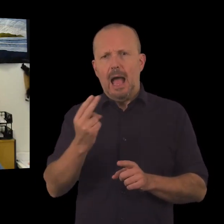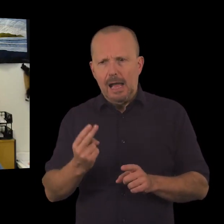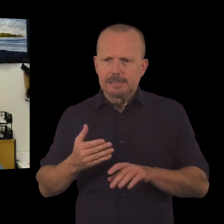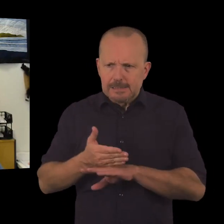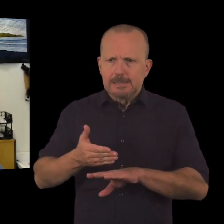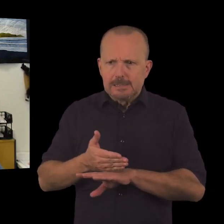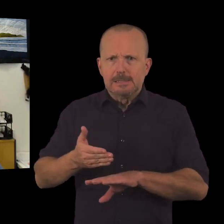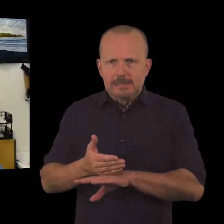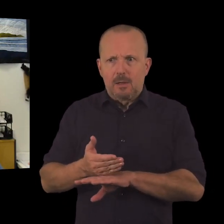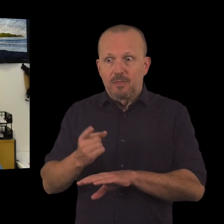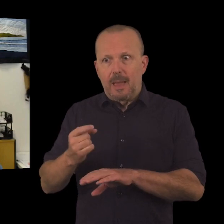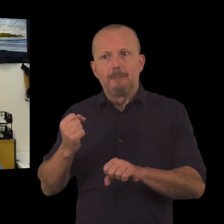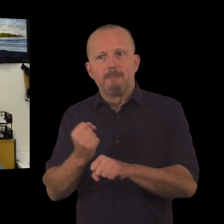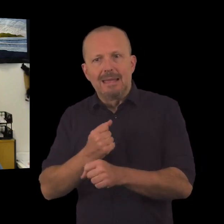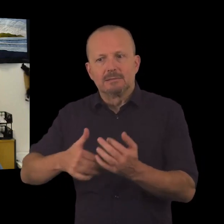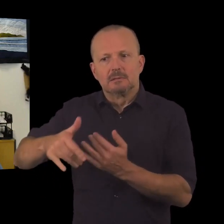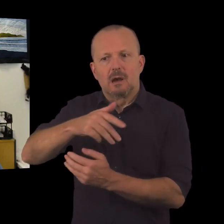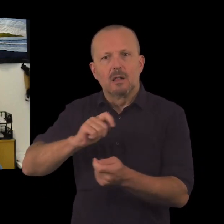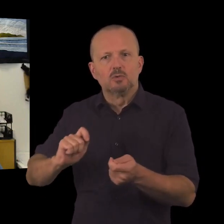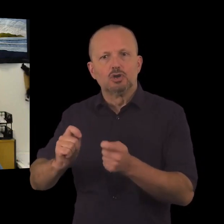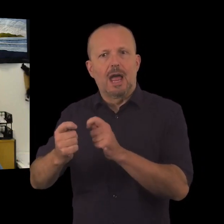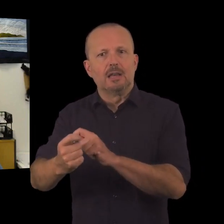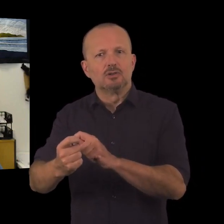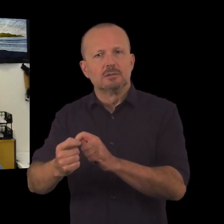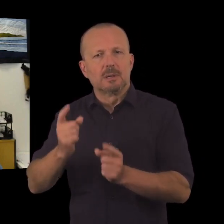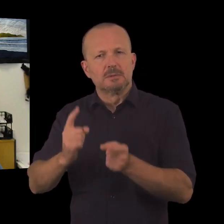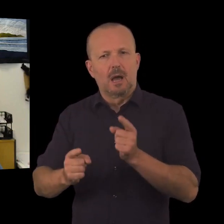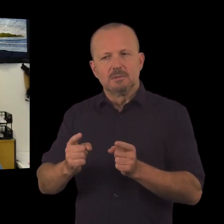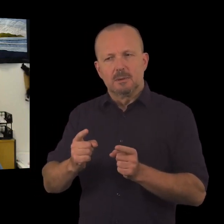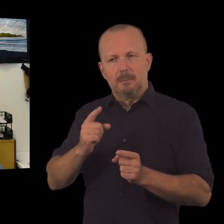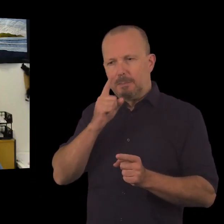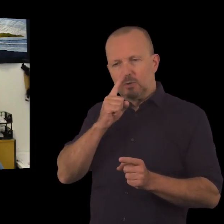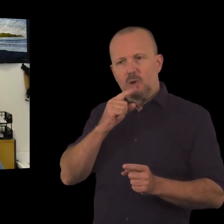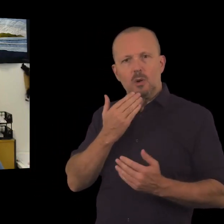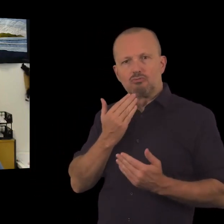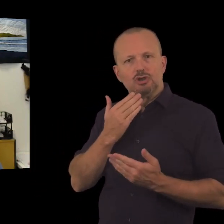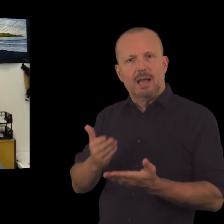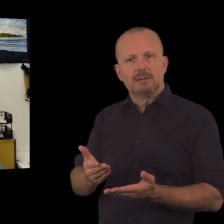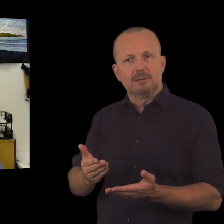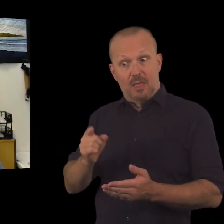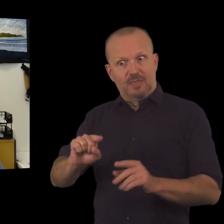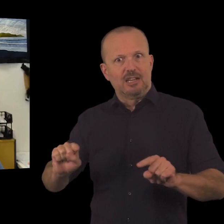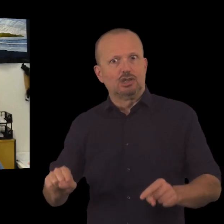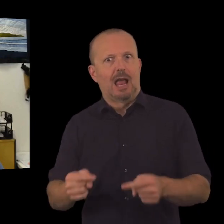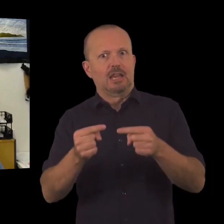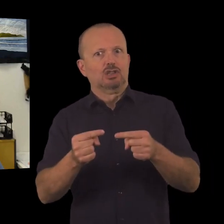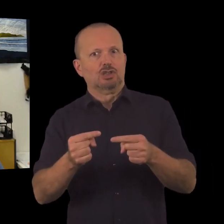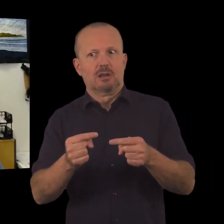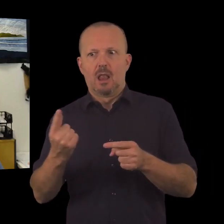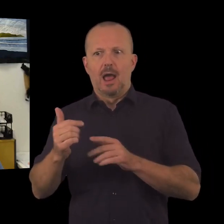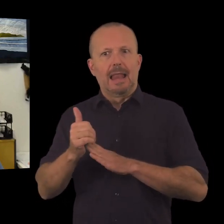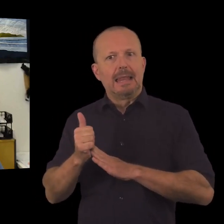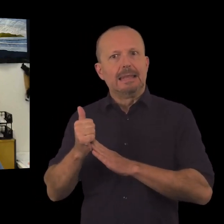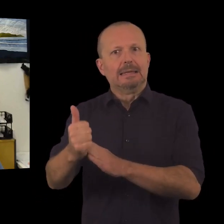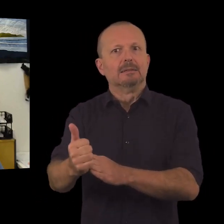unappreciated harbingers of change, challenging the status quo, and then stepping into the future before the rest of